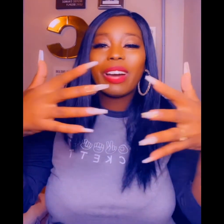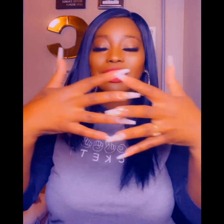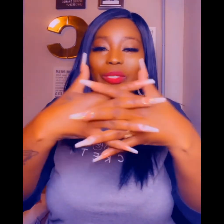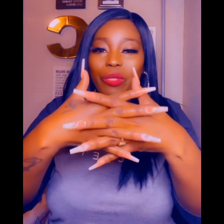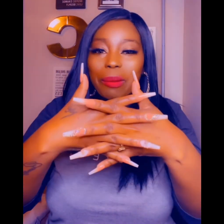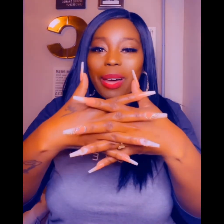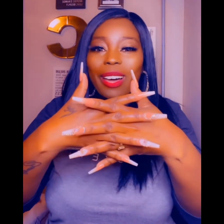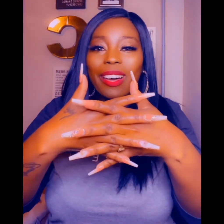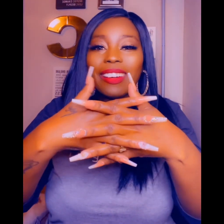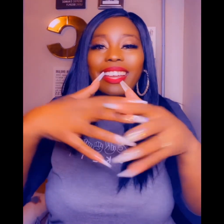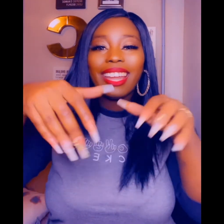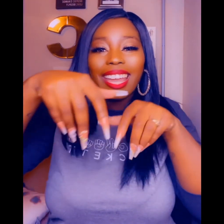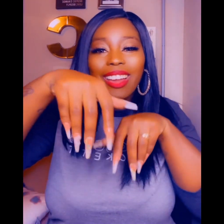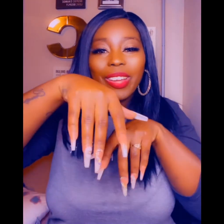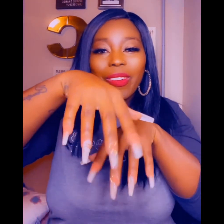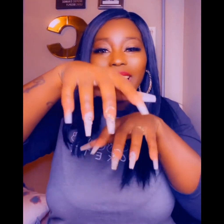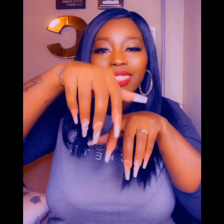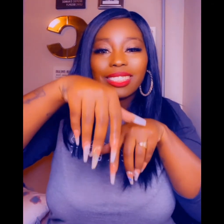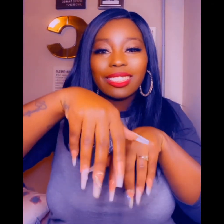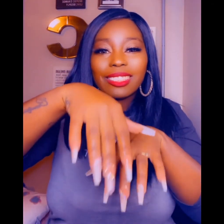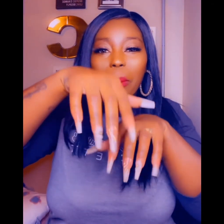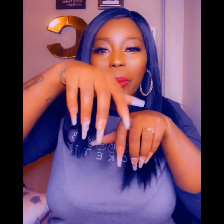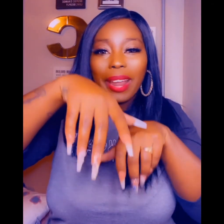some football and we watched the parade.